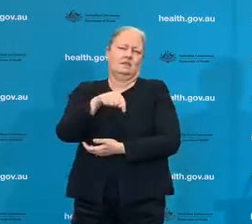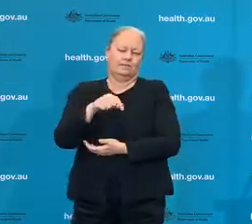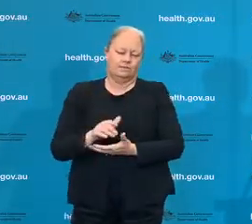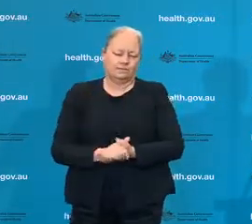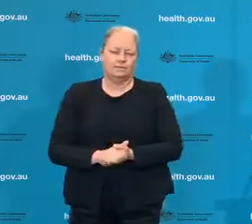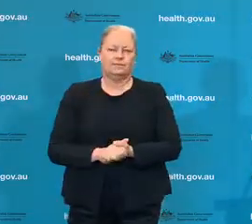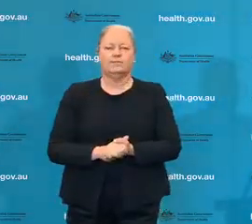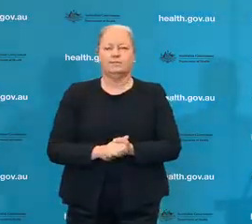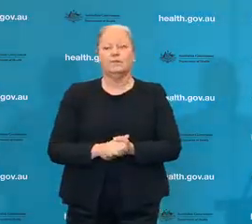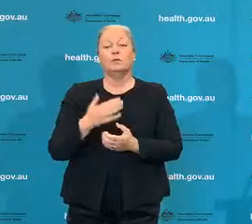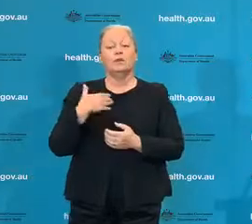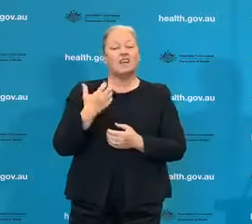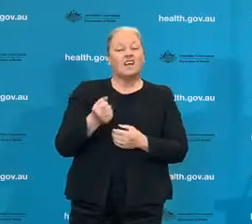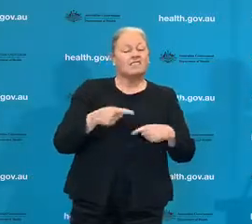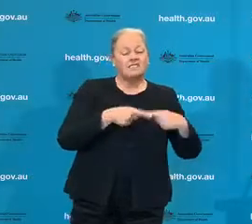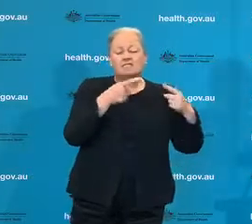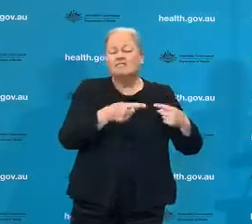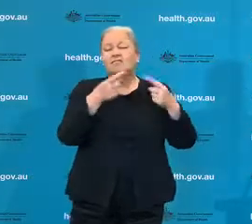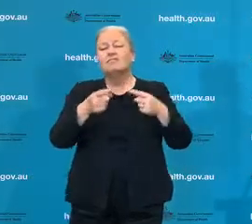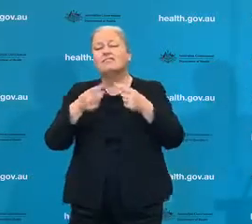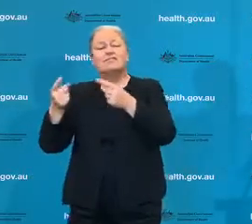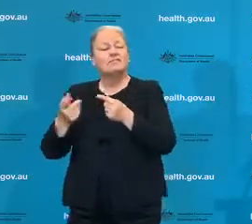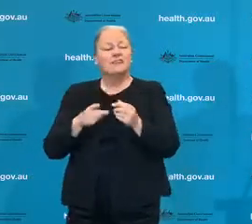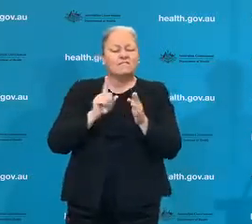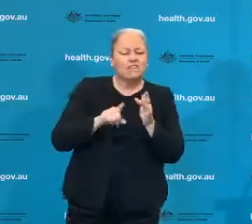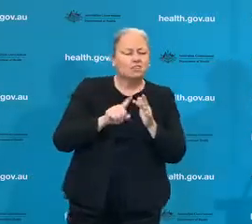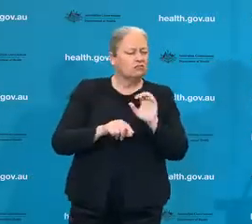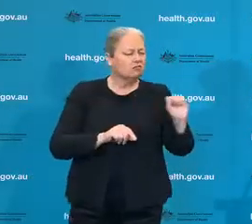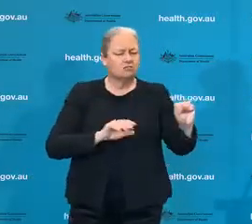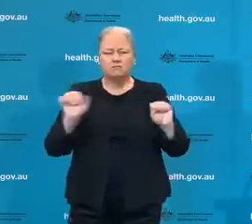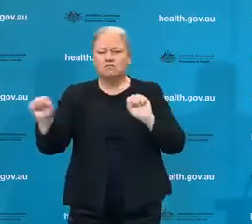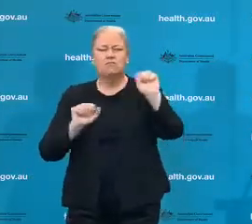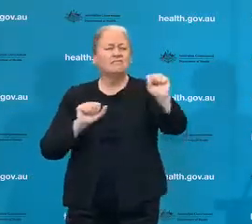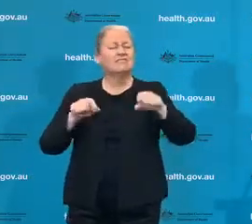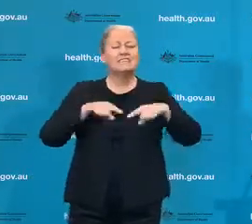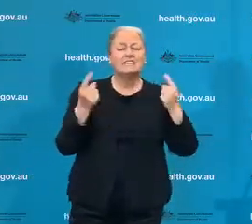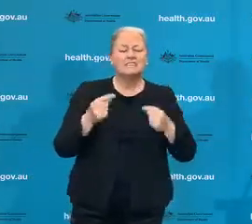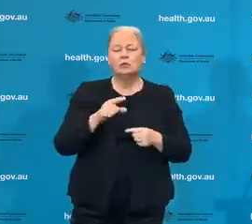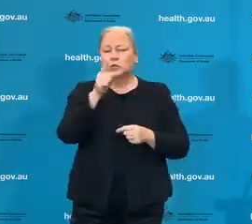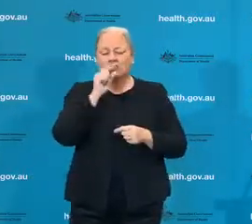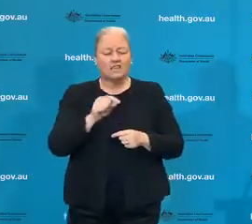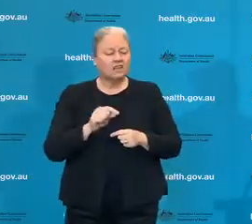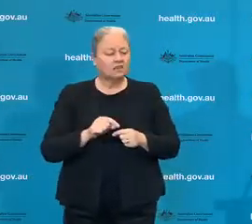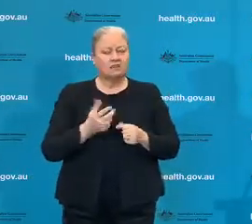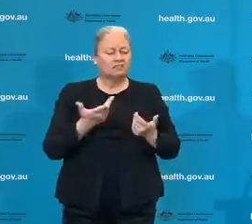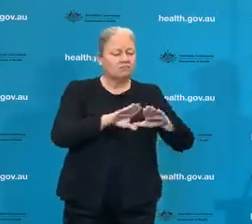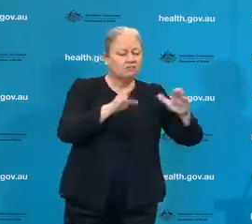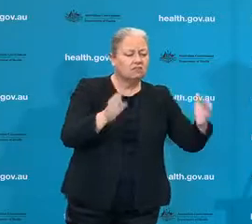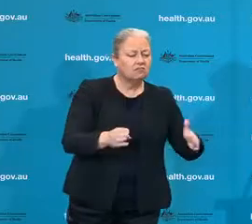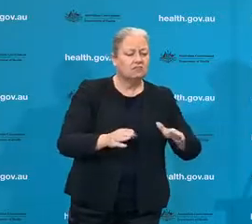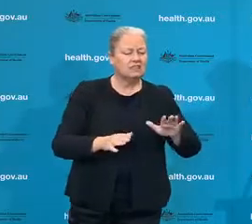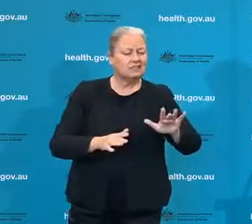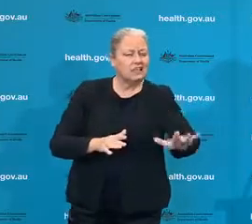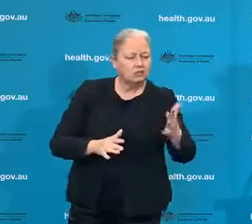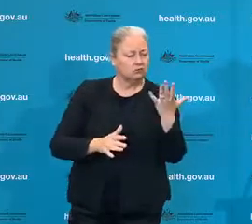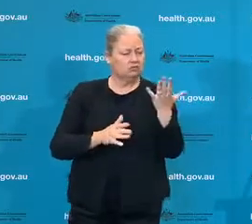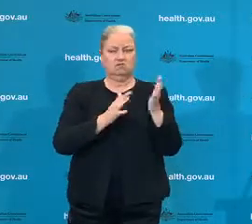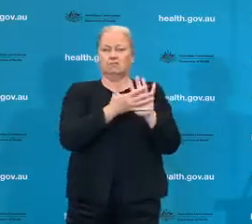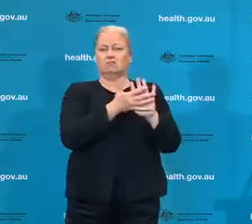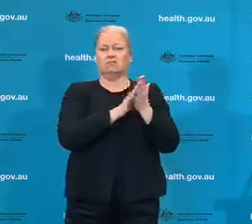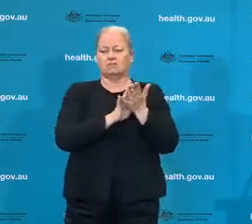are many and varied and differ from infection to infection, from touching contaminated surfaces, from close